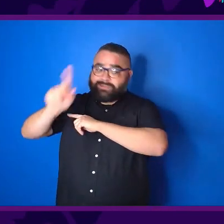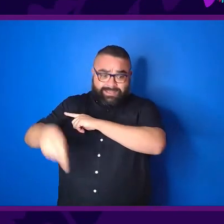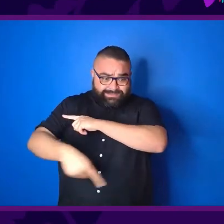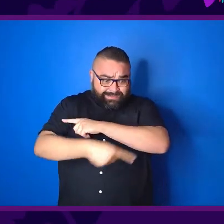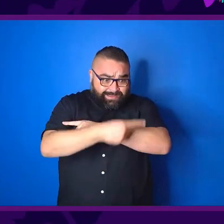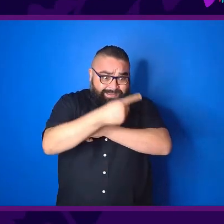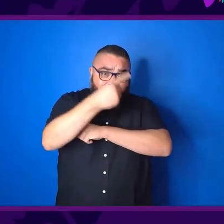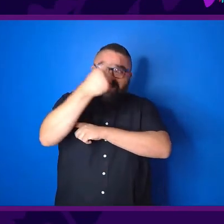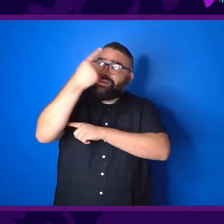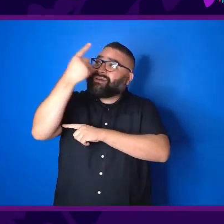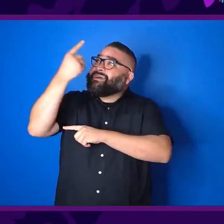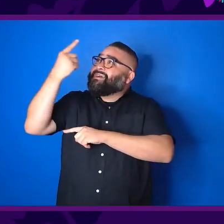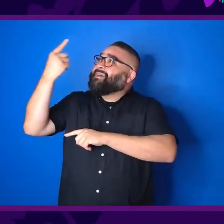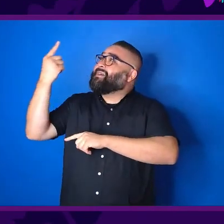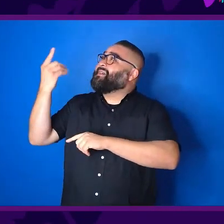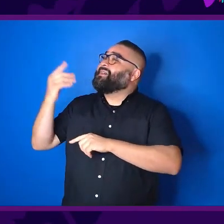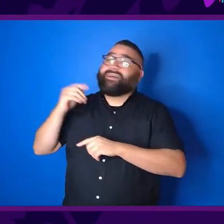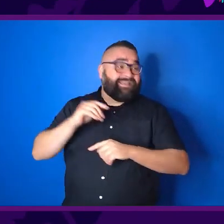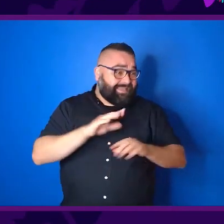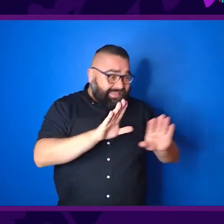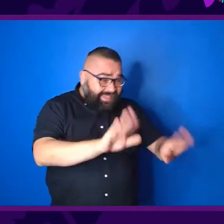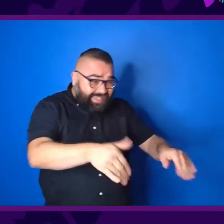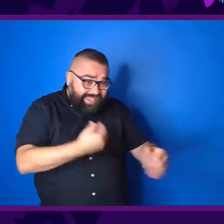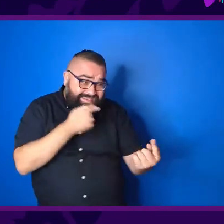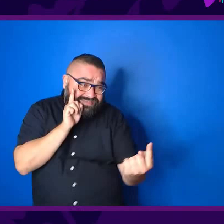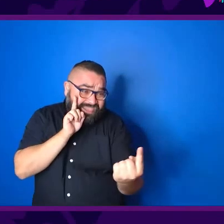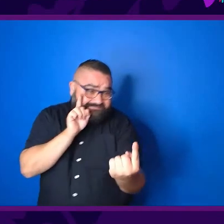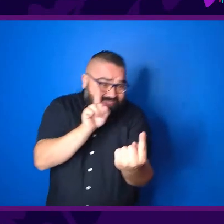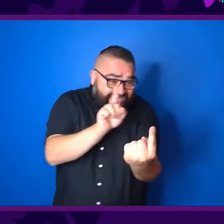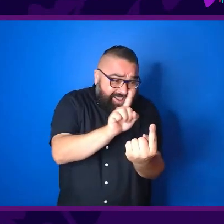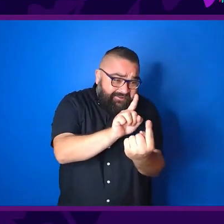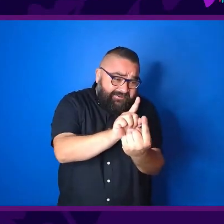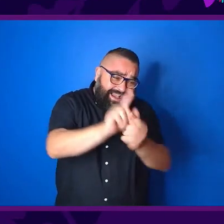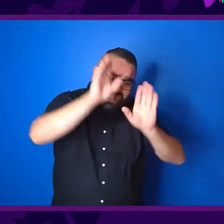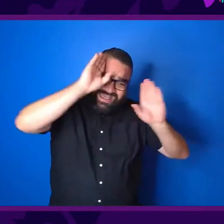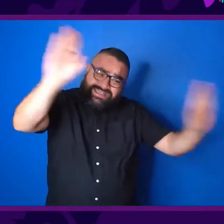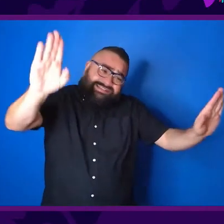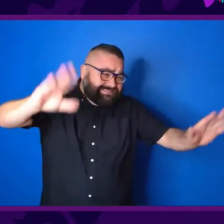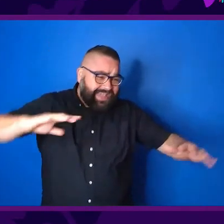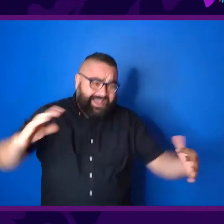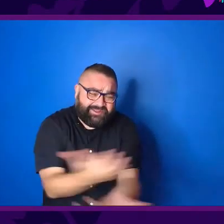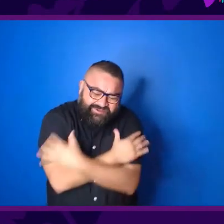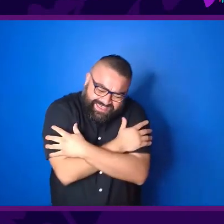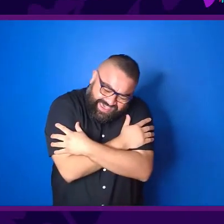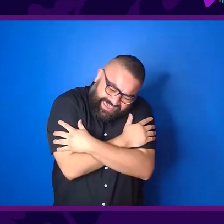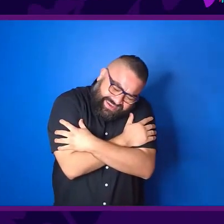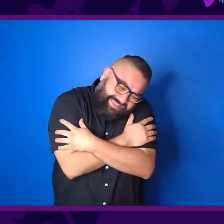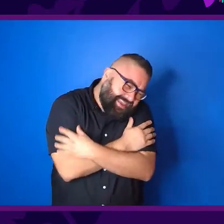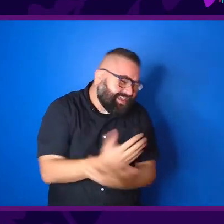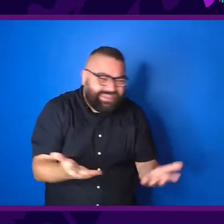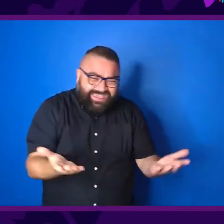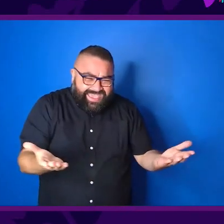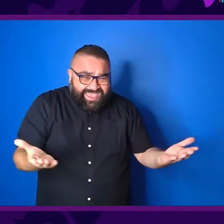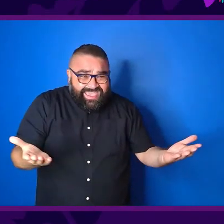Está la mañana en que vengo a saludarte.